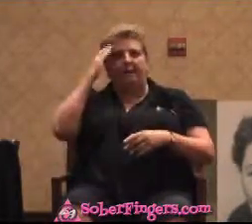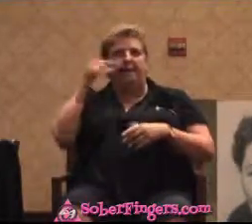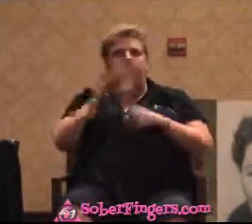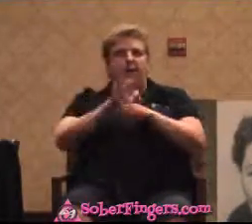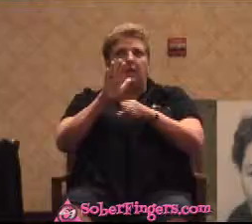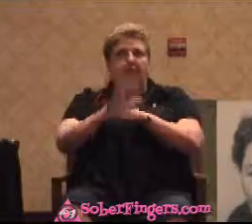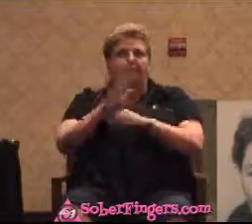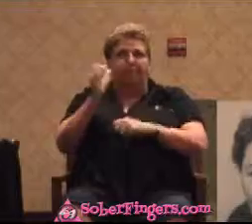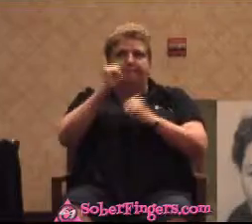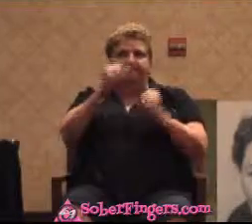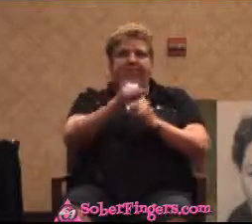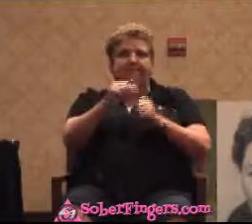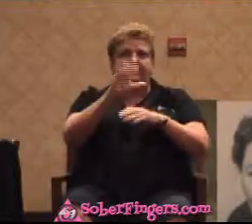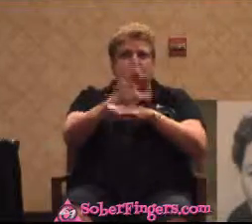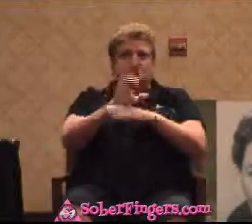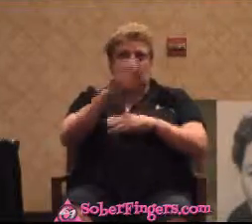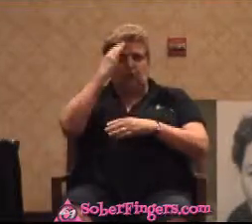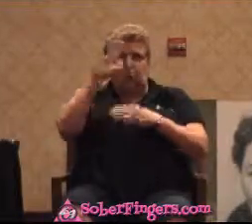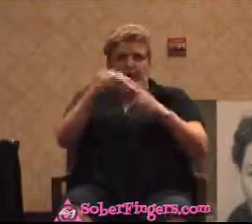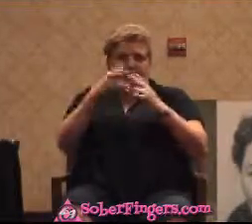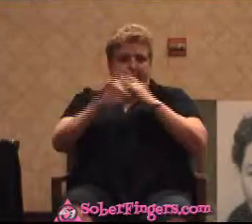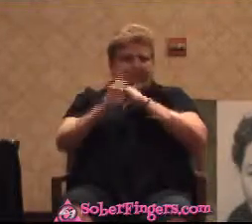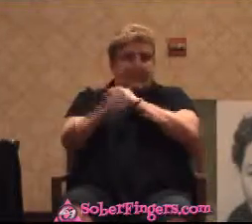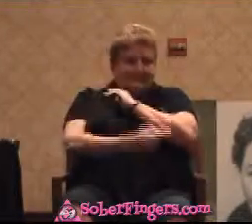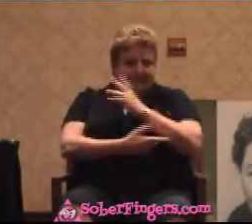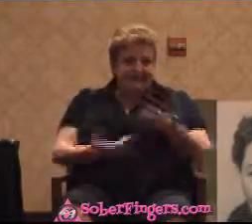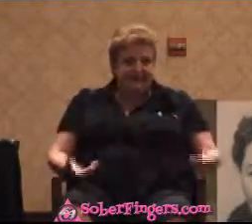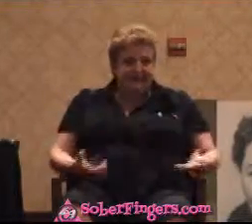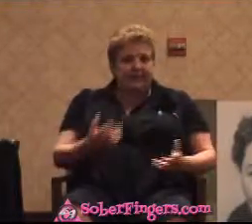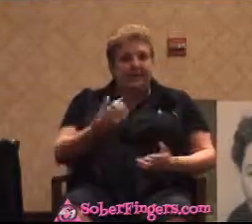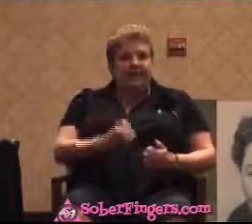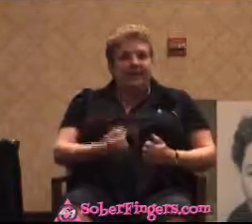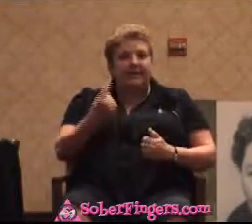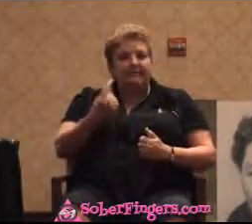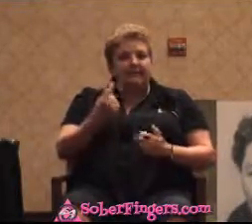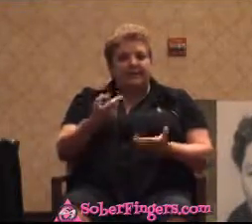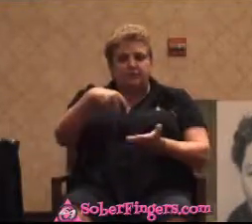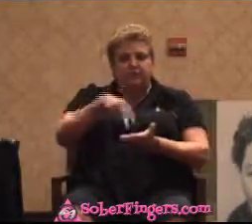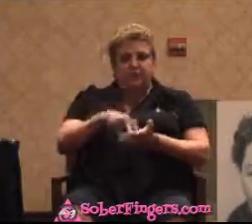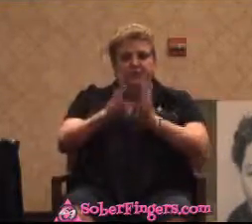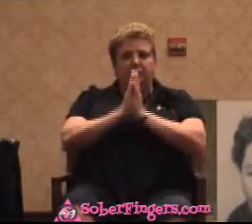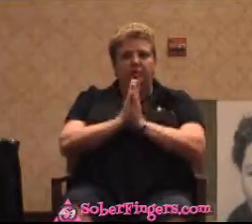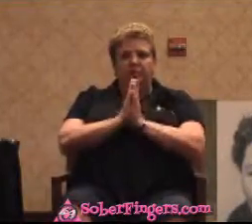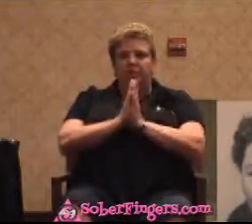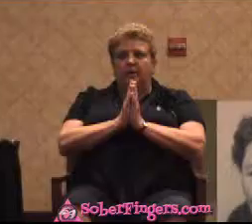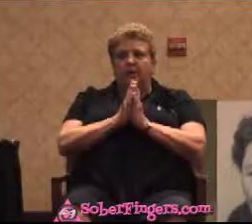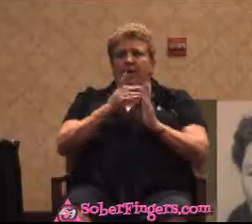is. And then everybody got up and prayed. And I said, oh my God, they're hypocrites too.